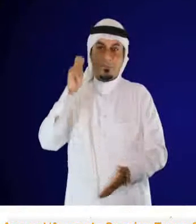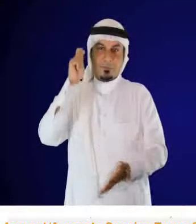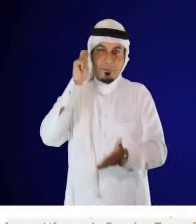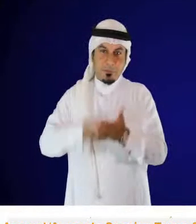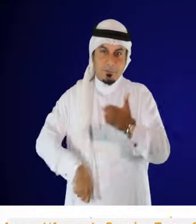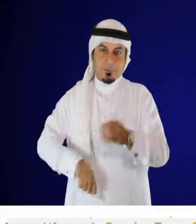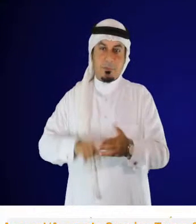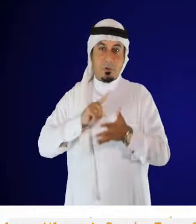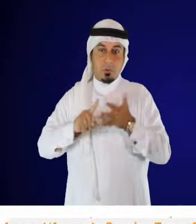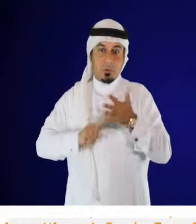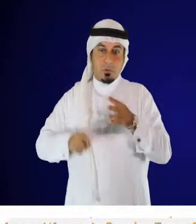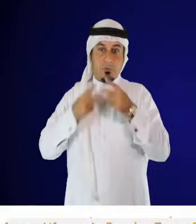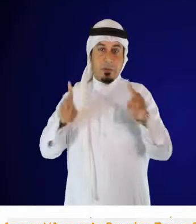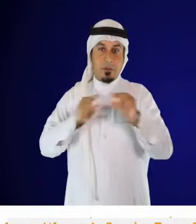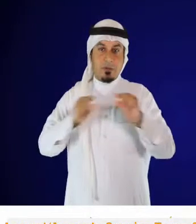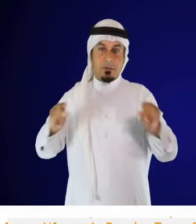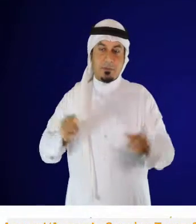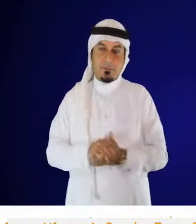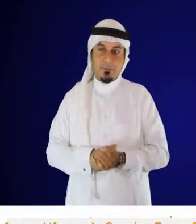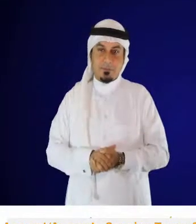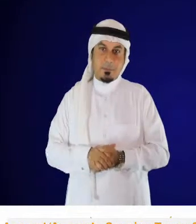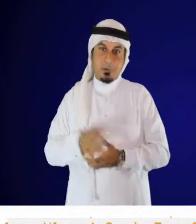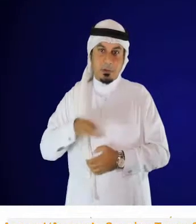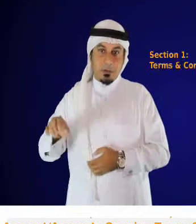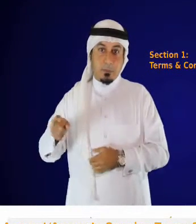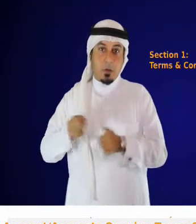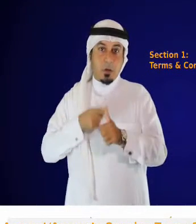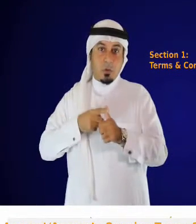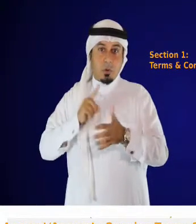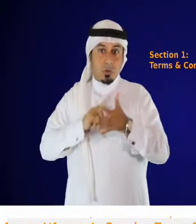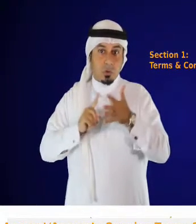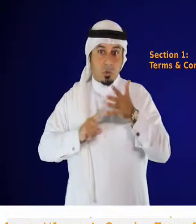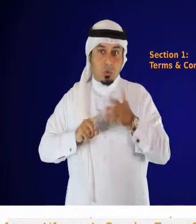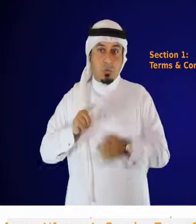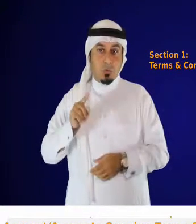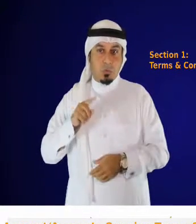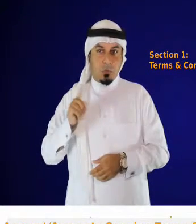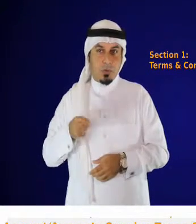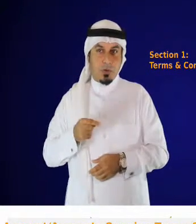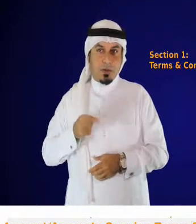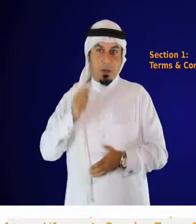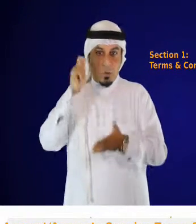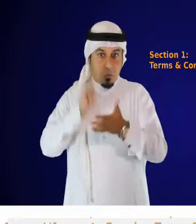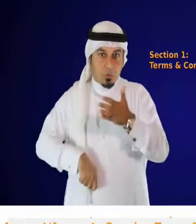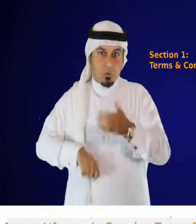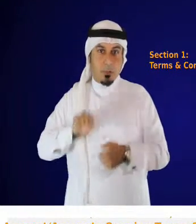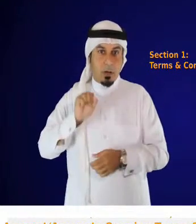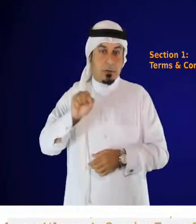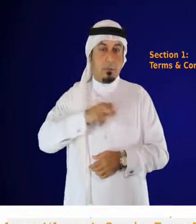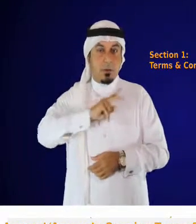Account or accounts opening terms and conditions. Section 1. Terms and conditions of different types of